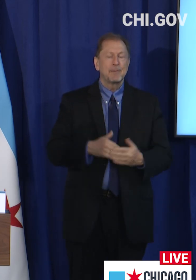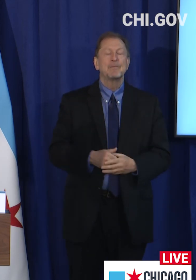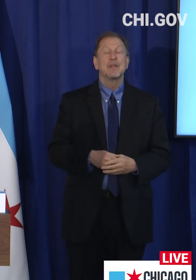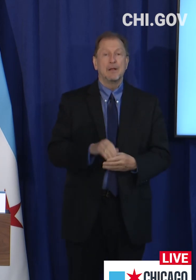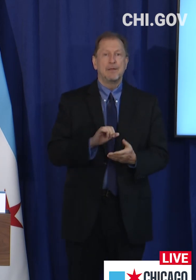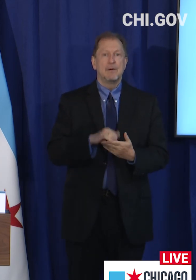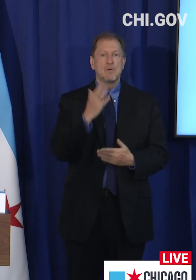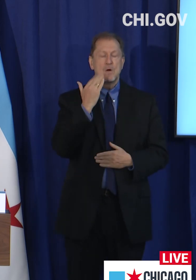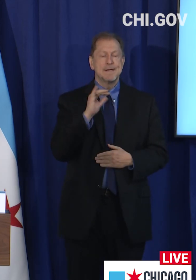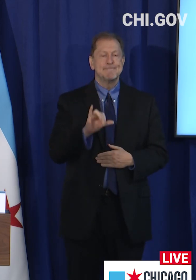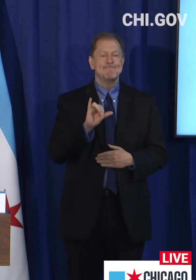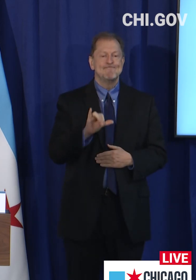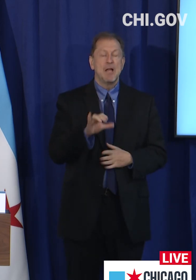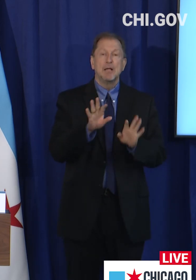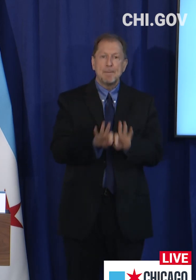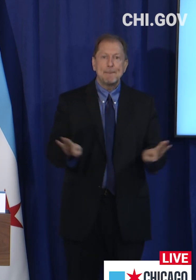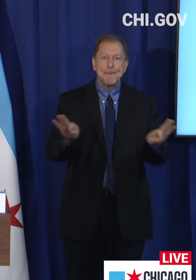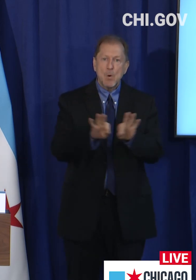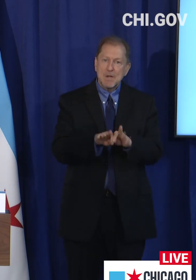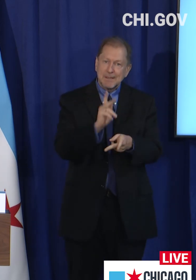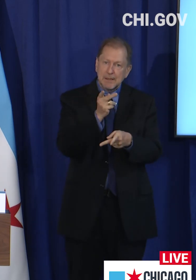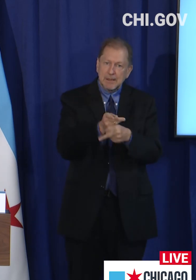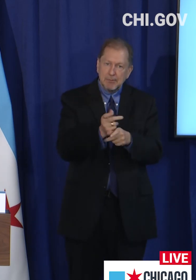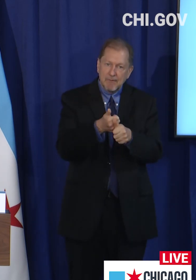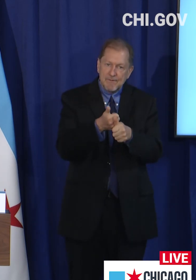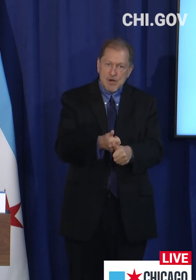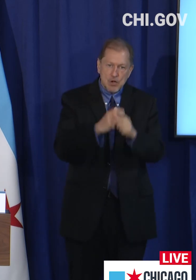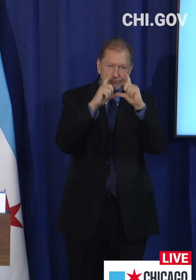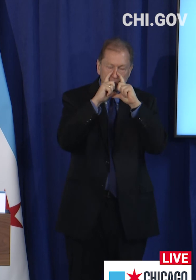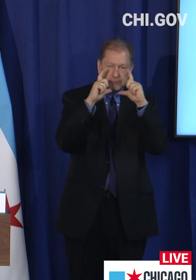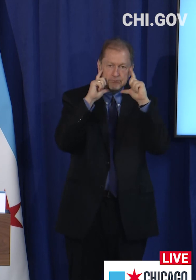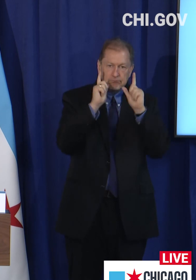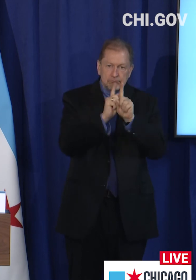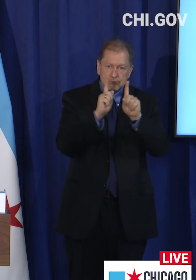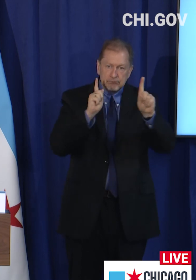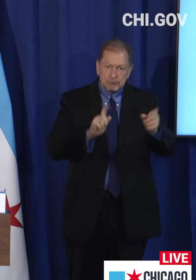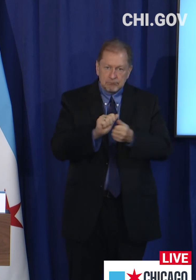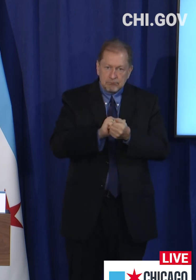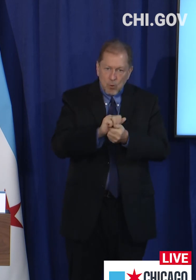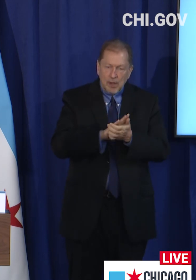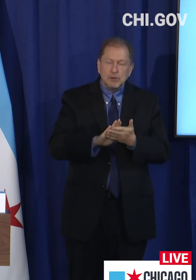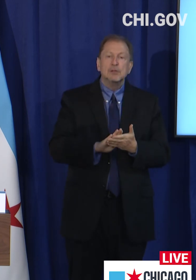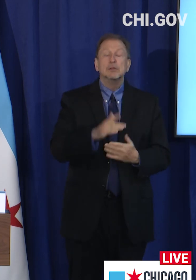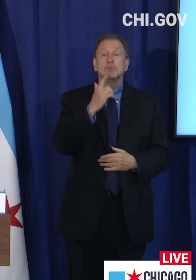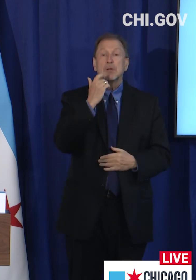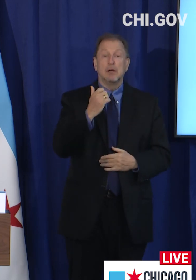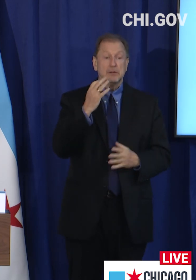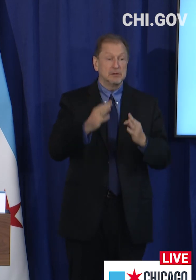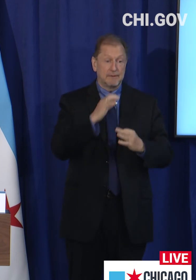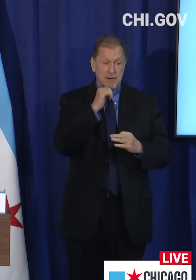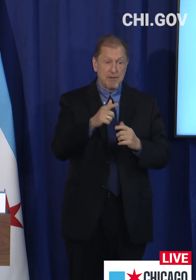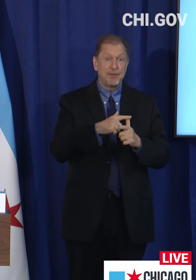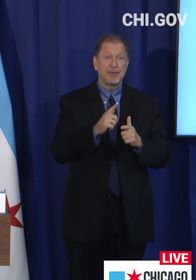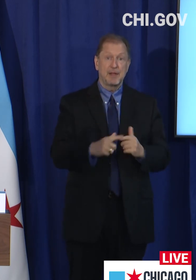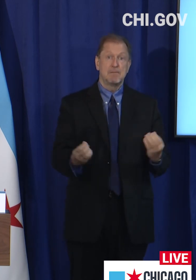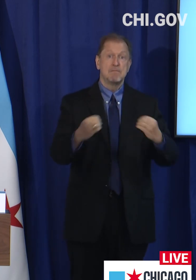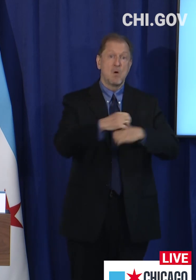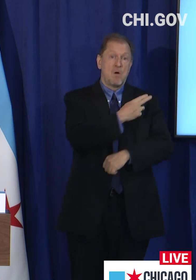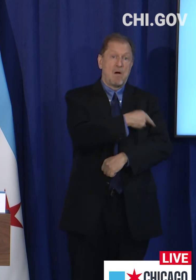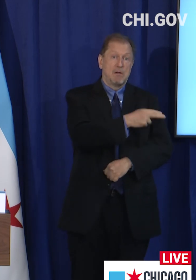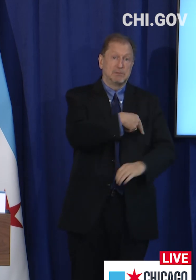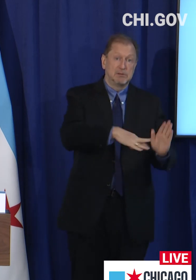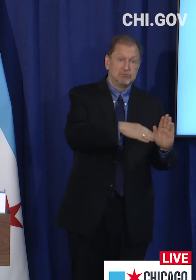in cases, hospitalizations, and unfortunately, deaths, all of which we continue to see an uptick